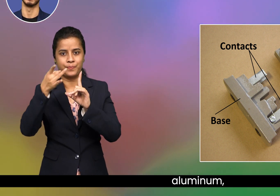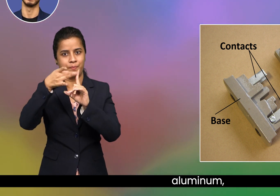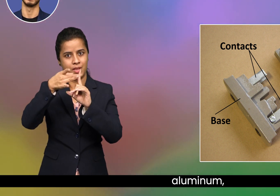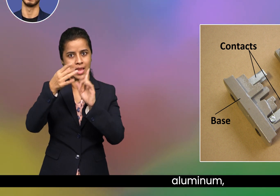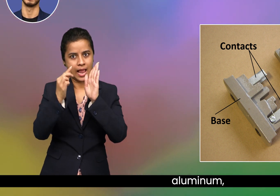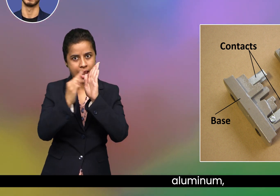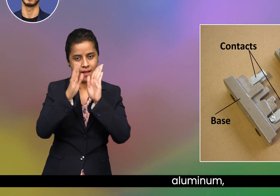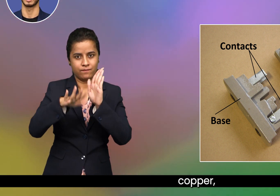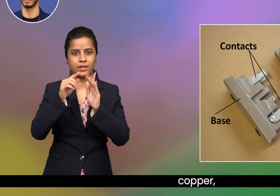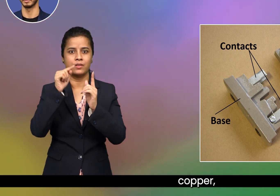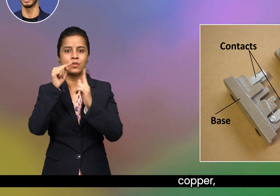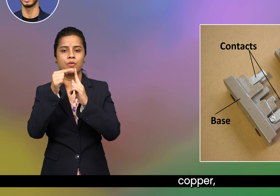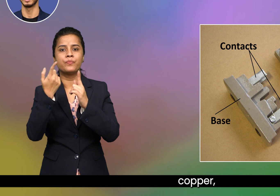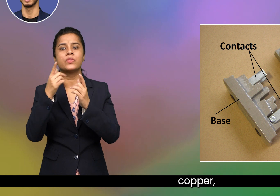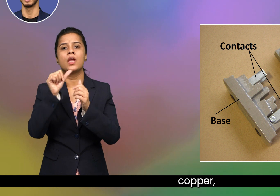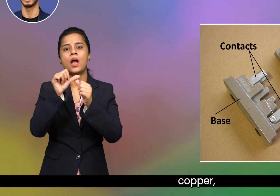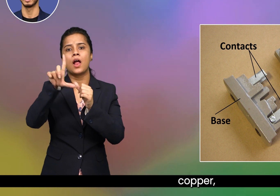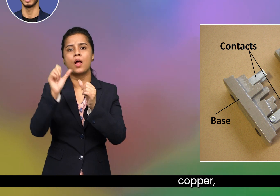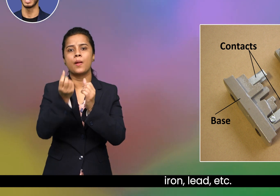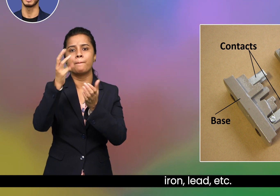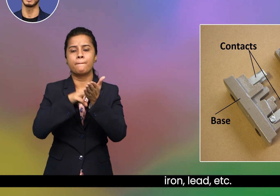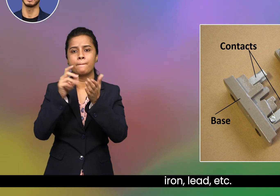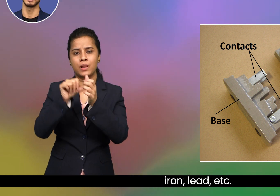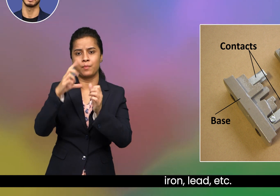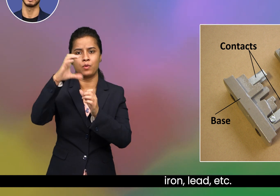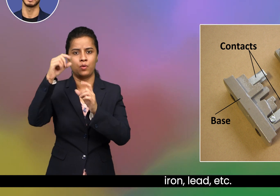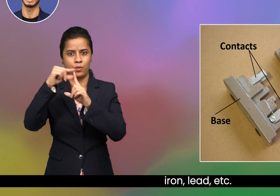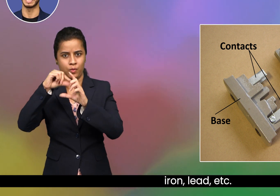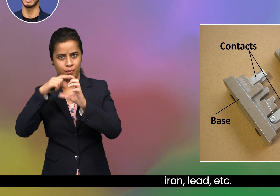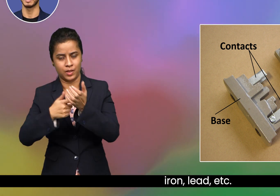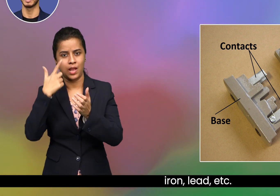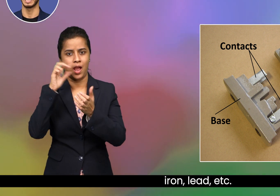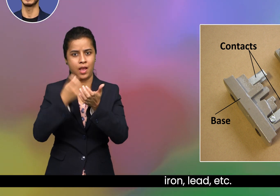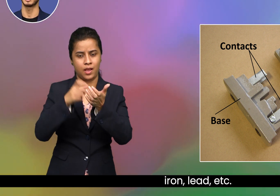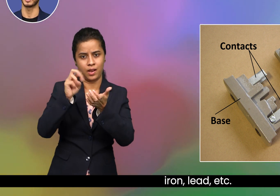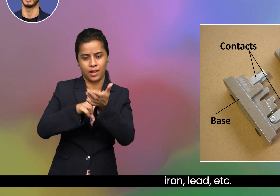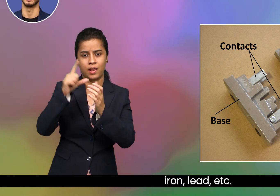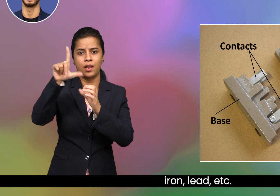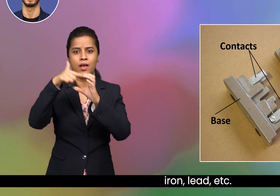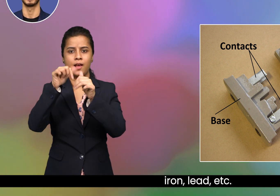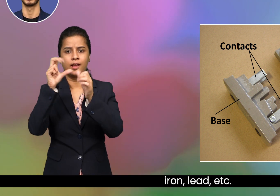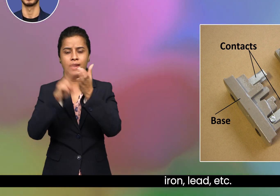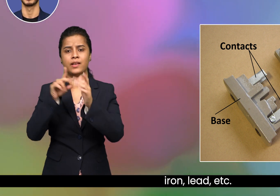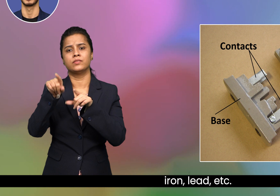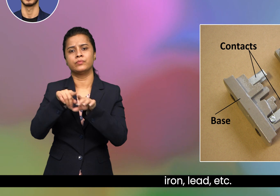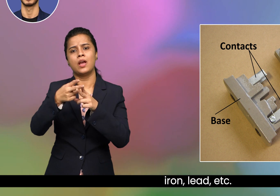aluminium, copper, iron, lead, etc.